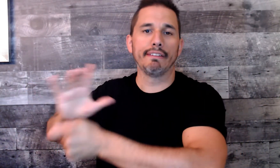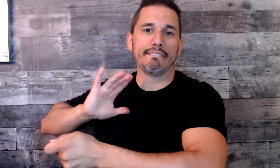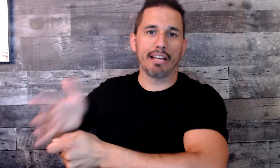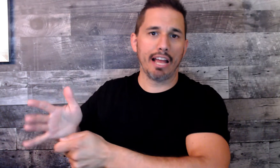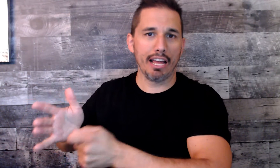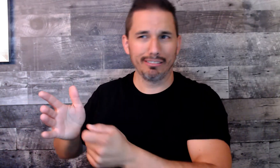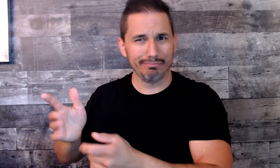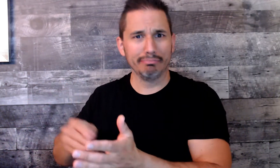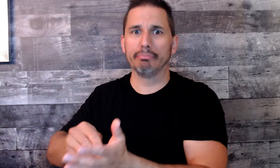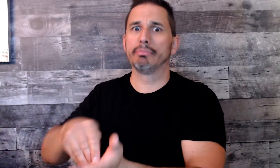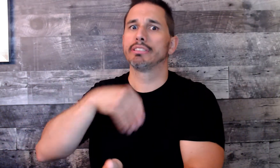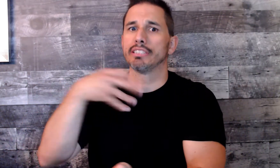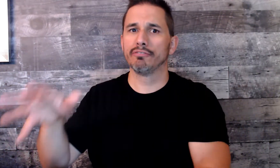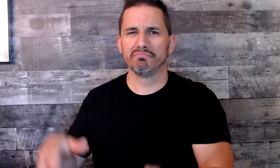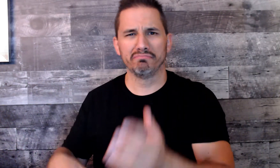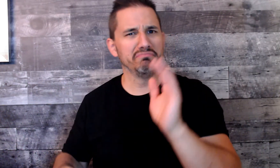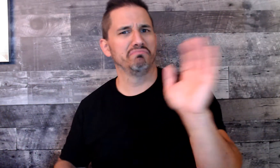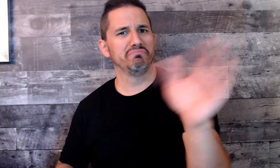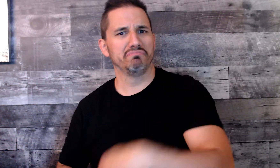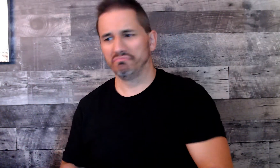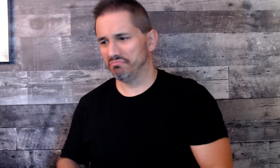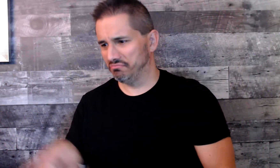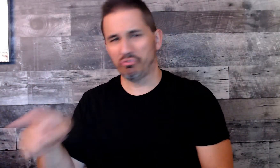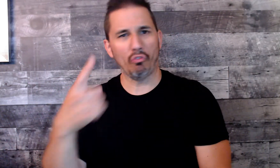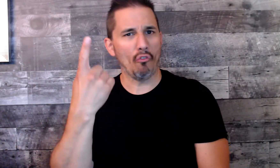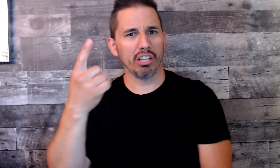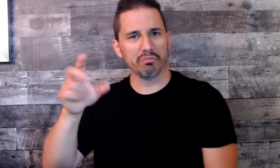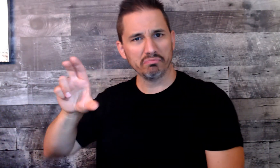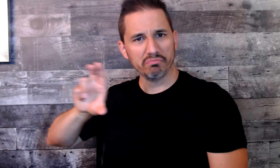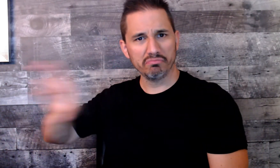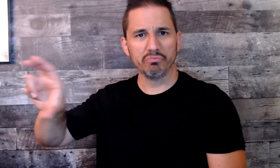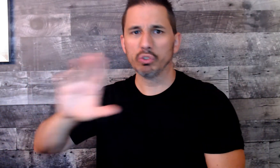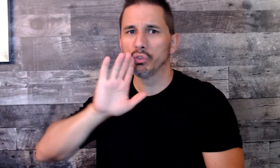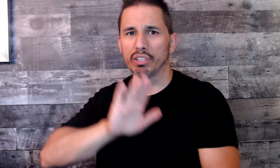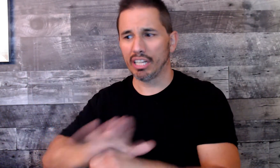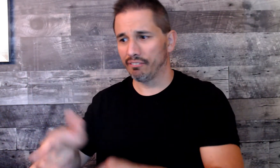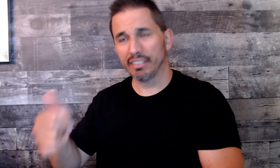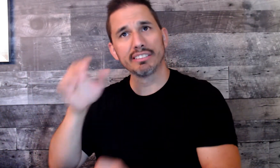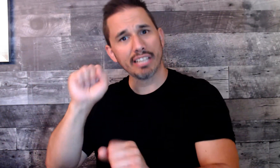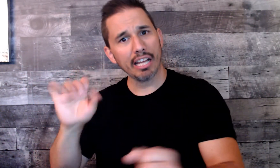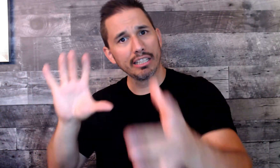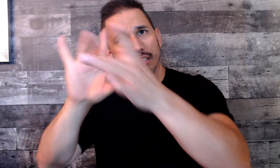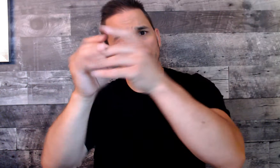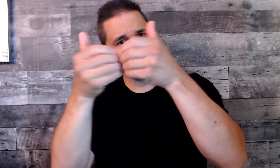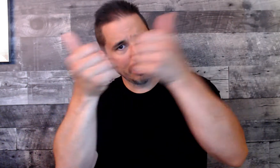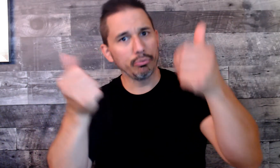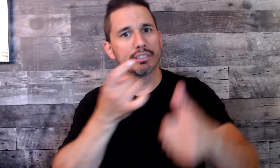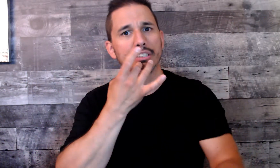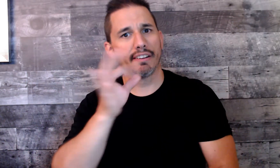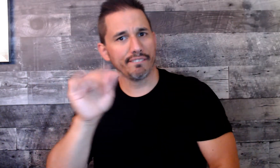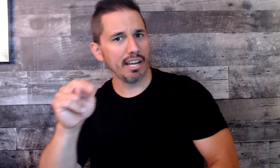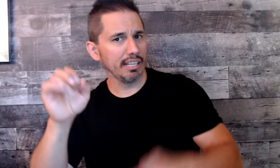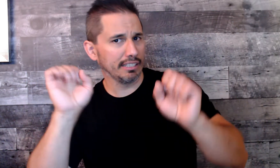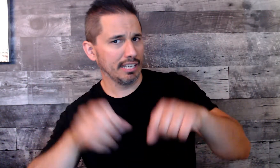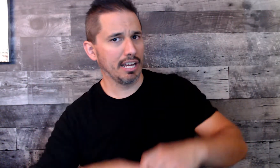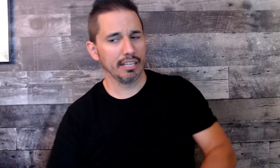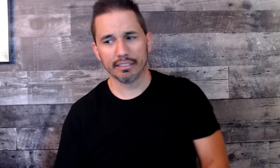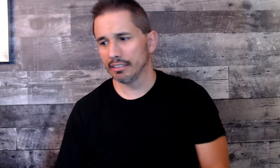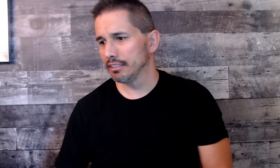wall, but that could get quite pricey. Why not instead just use one of these smart fan and light